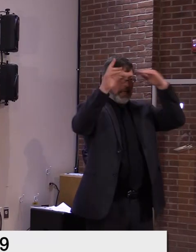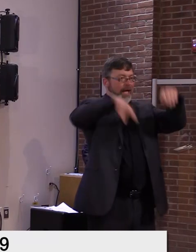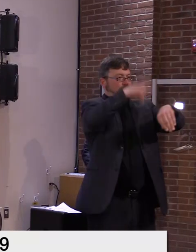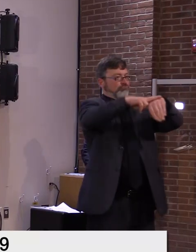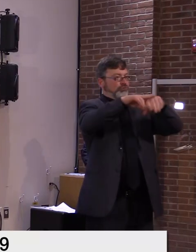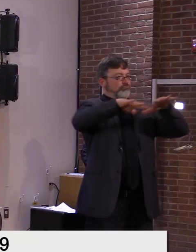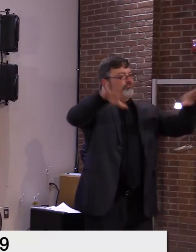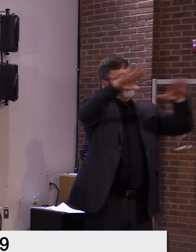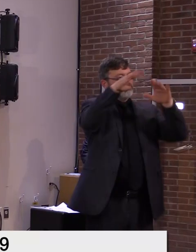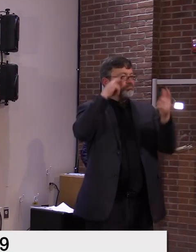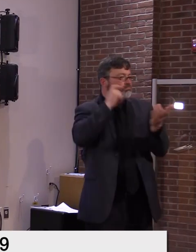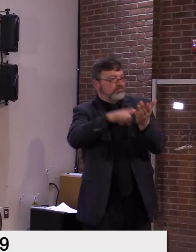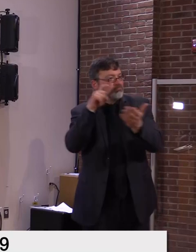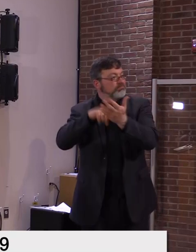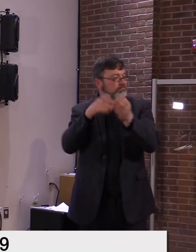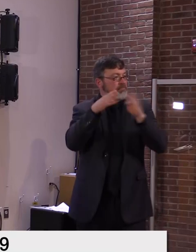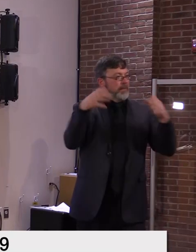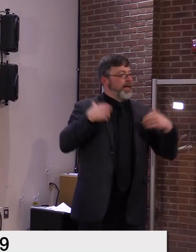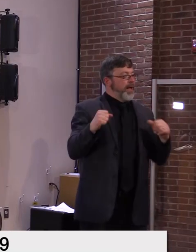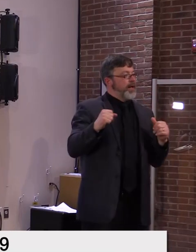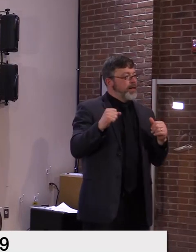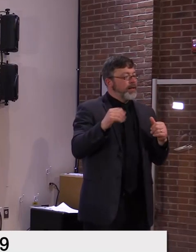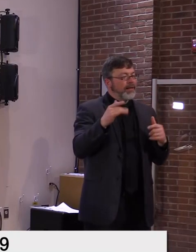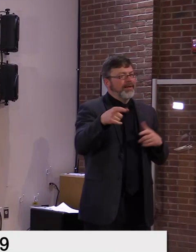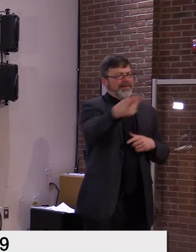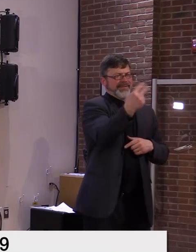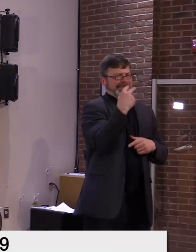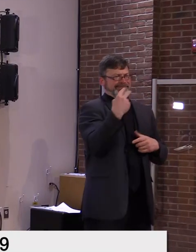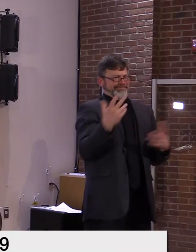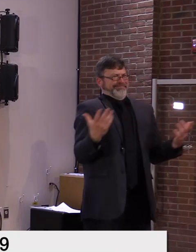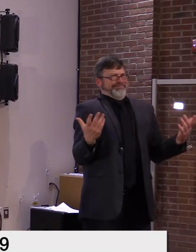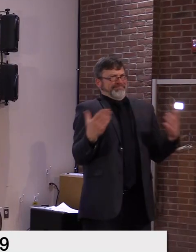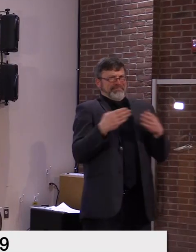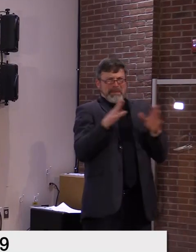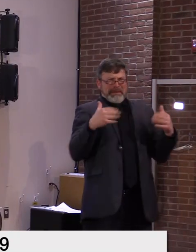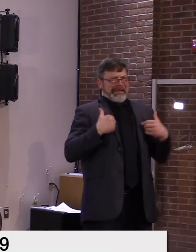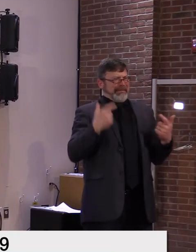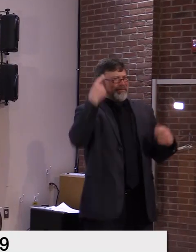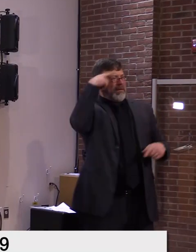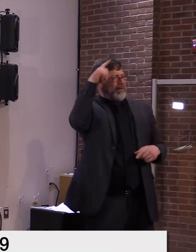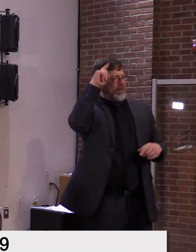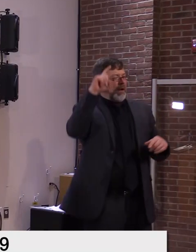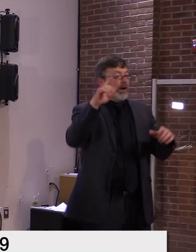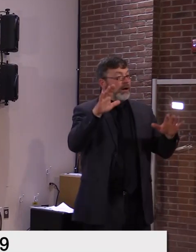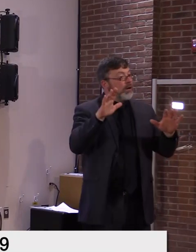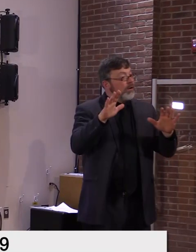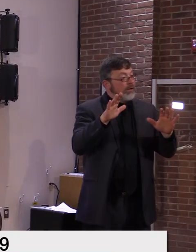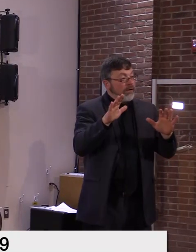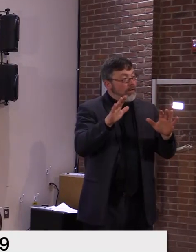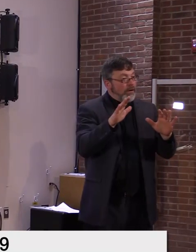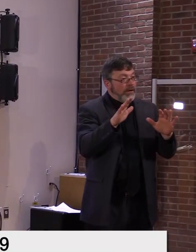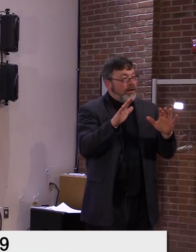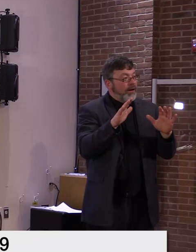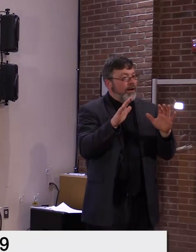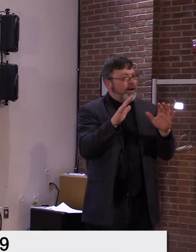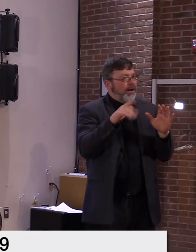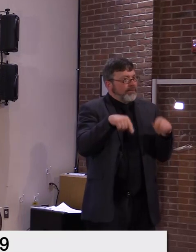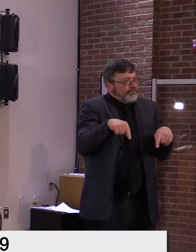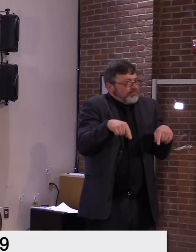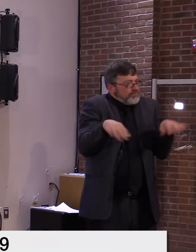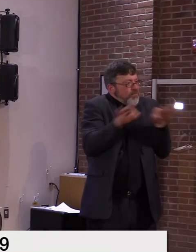main public health goals, for all people to have a fair and just opportunity to live a long and healthy